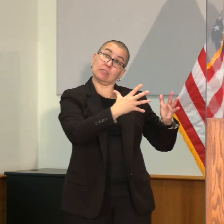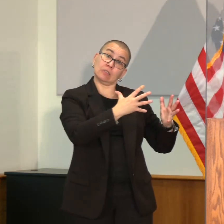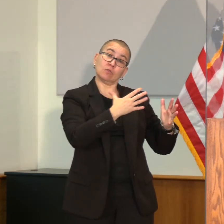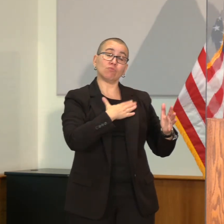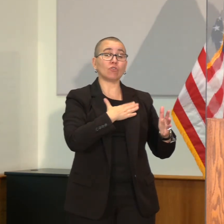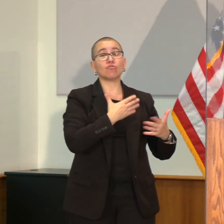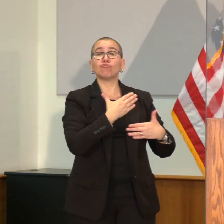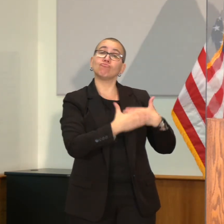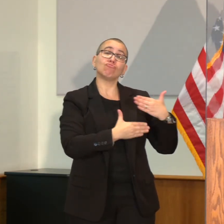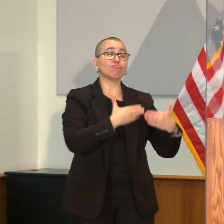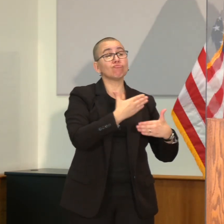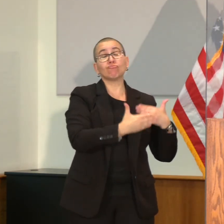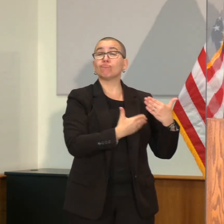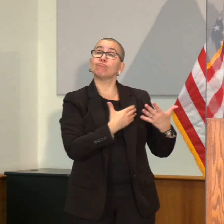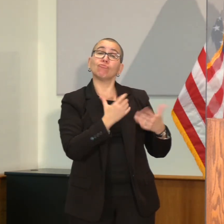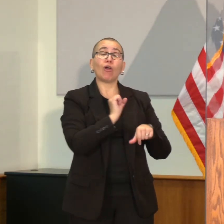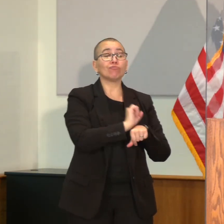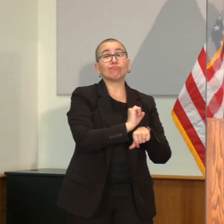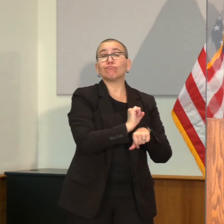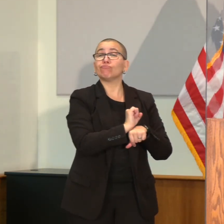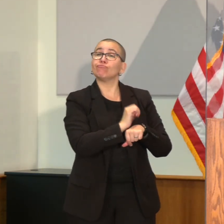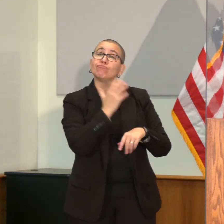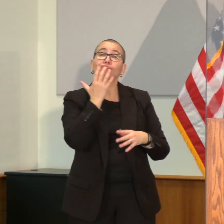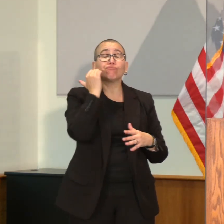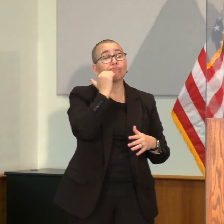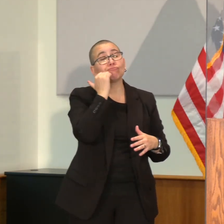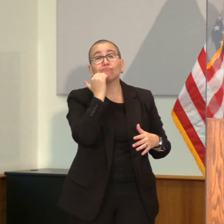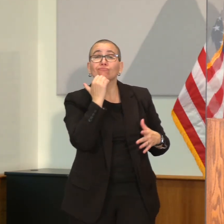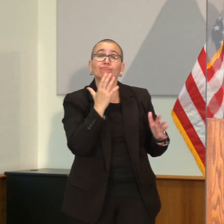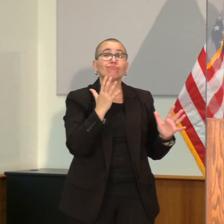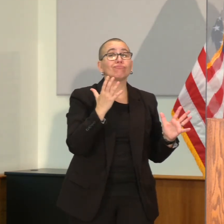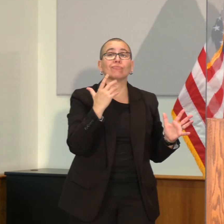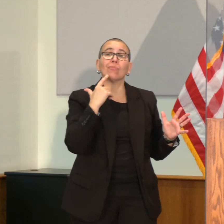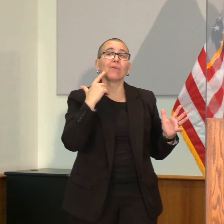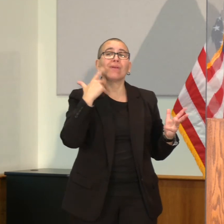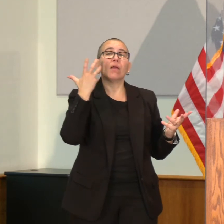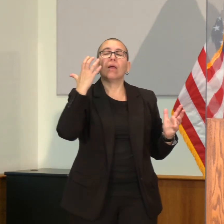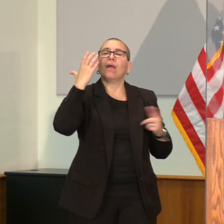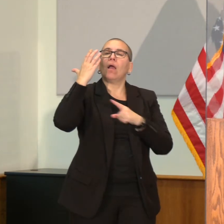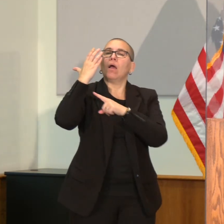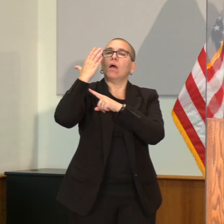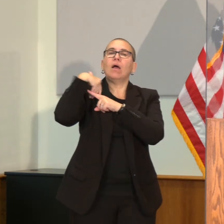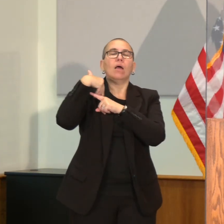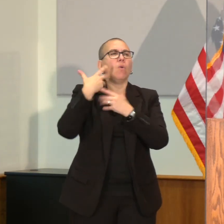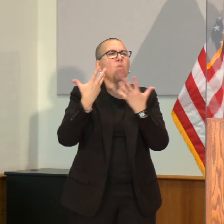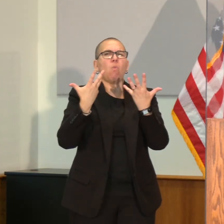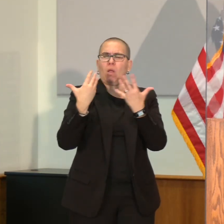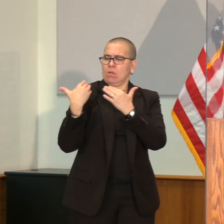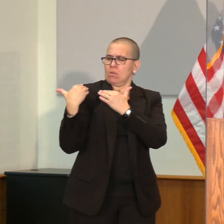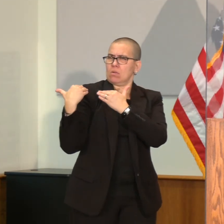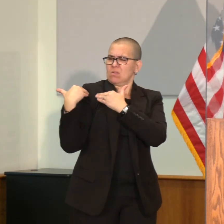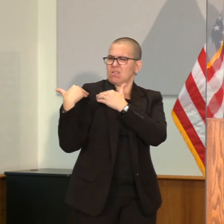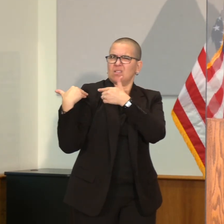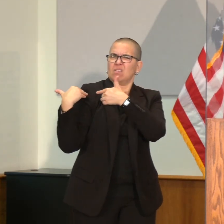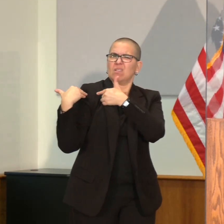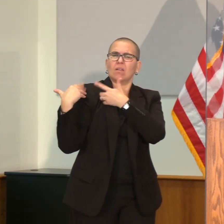sight sometimes of what our real responsibility is. And interestingly enough,